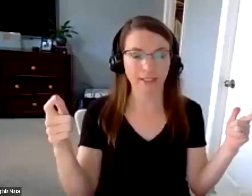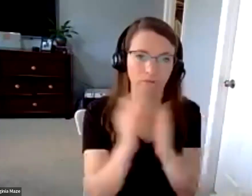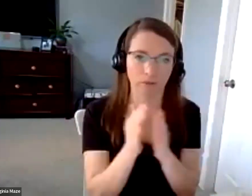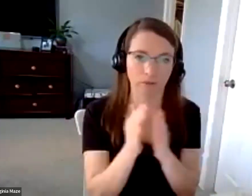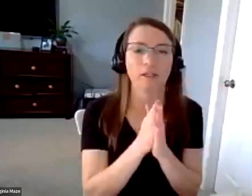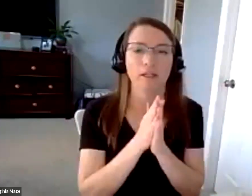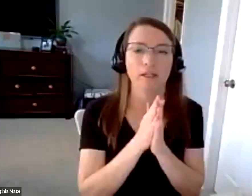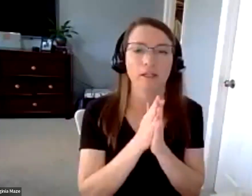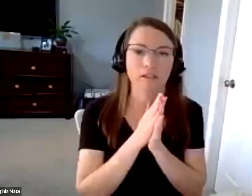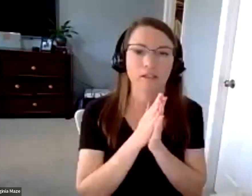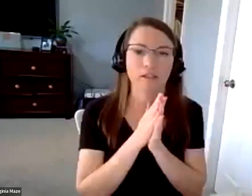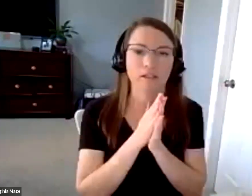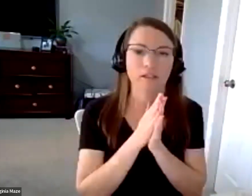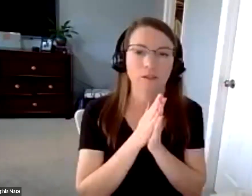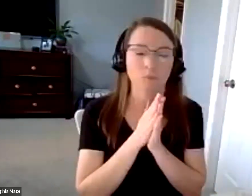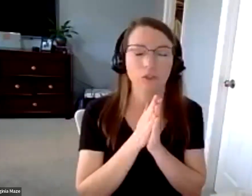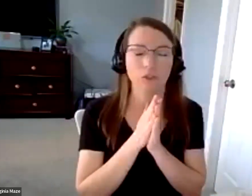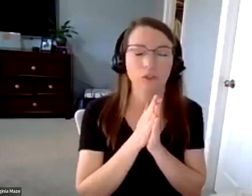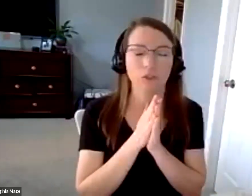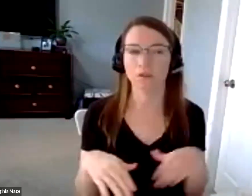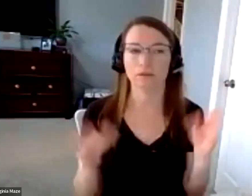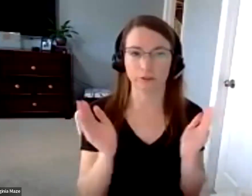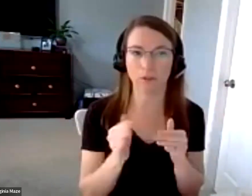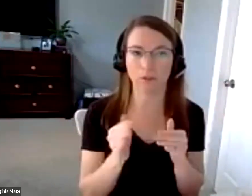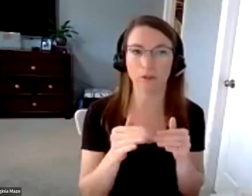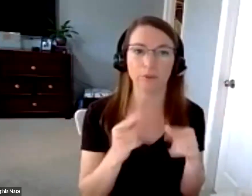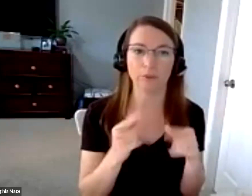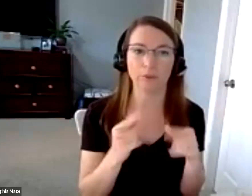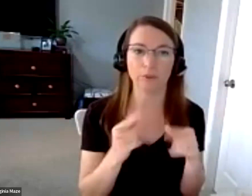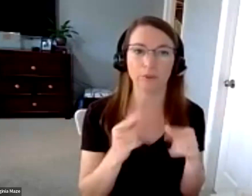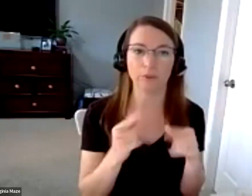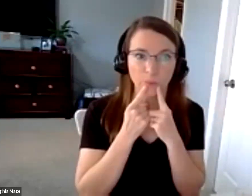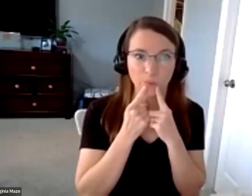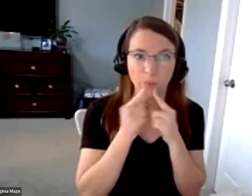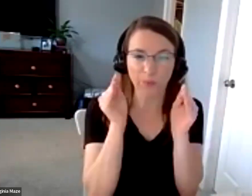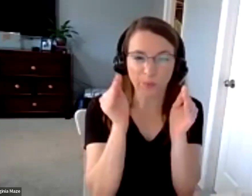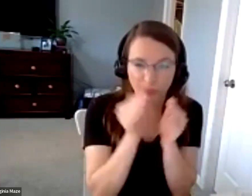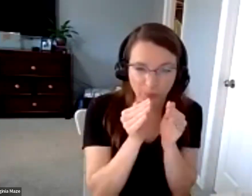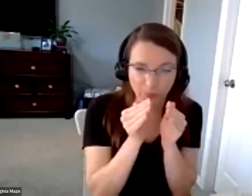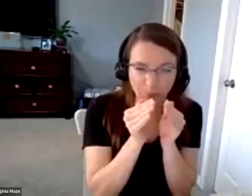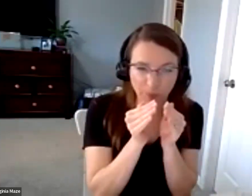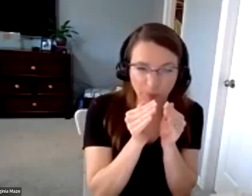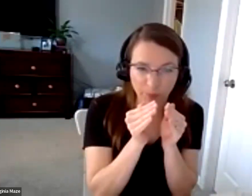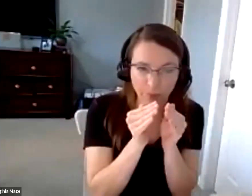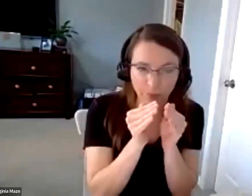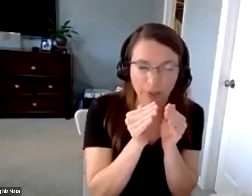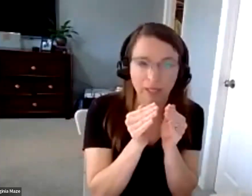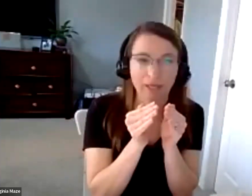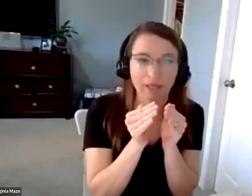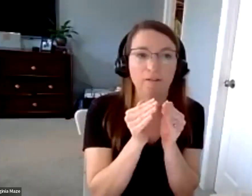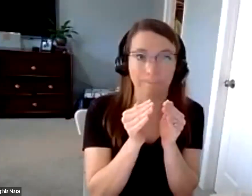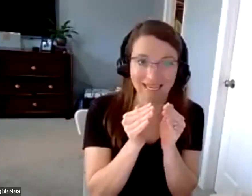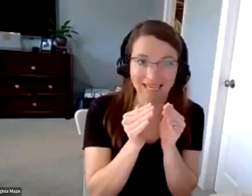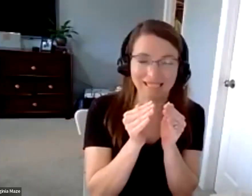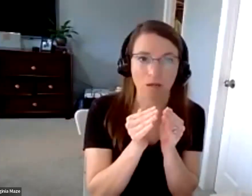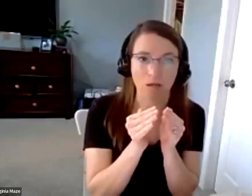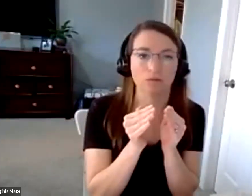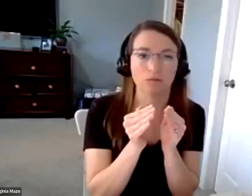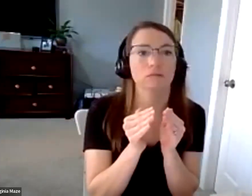Big, small. And then when you do small and big, for small, you want to do a, okay. For a big